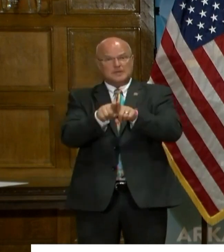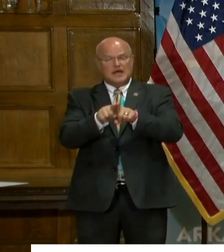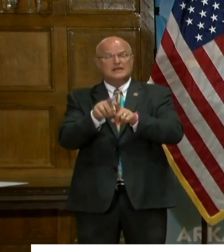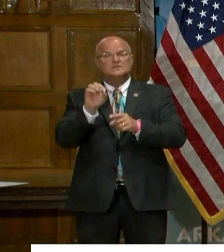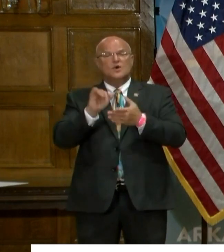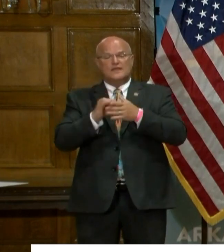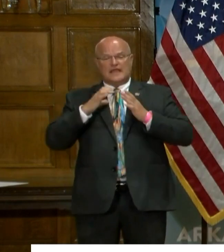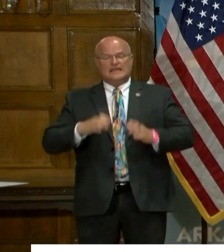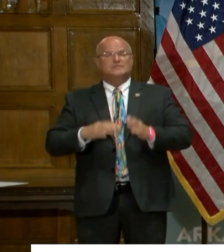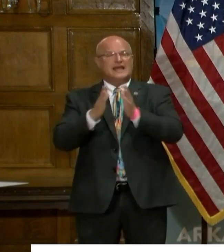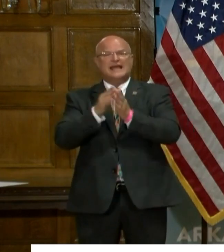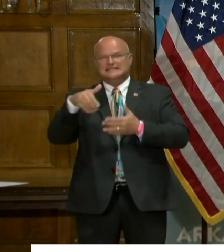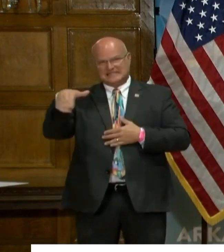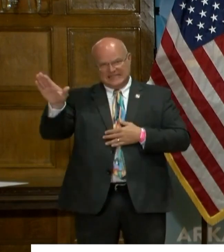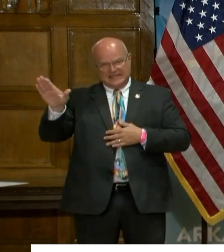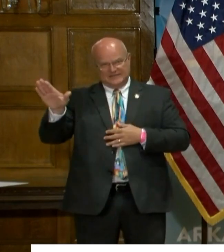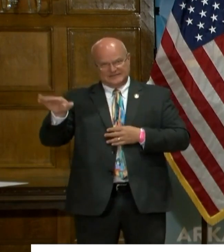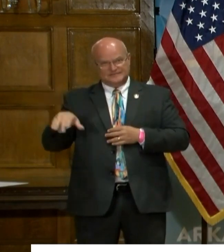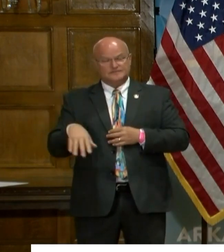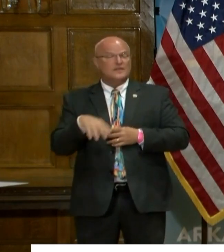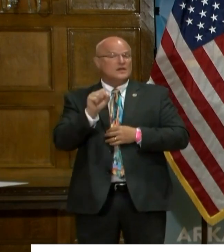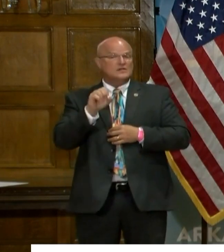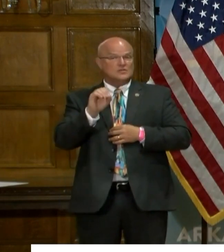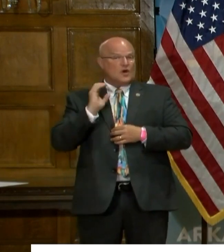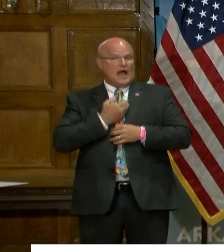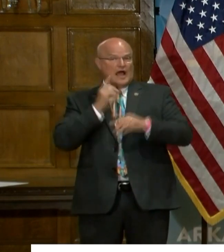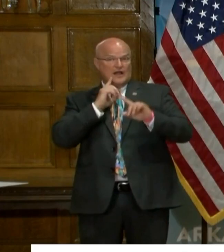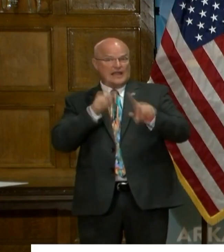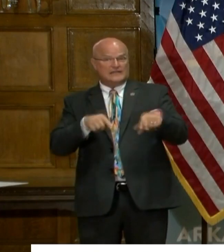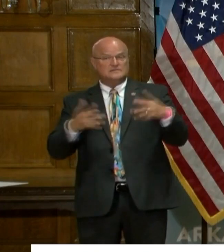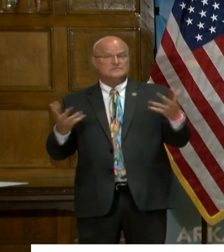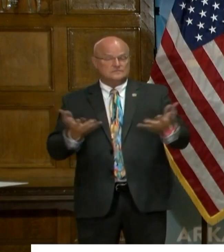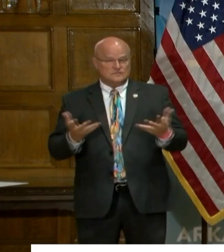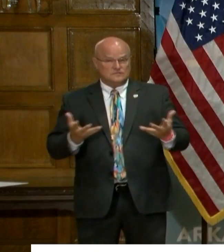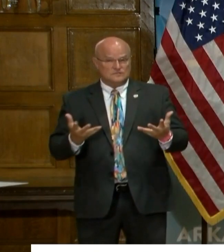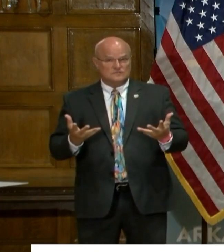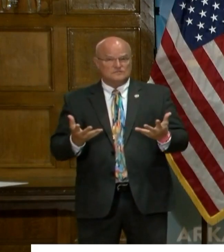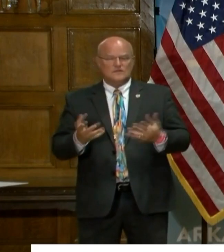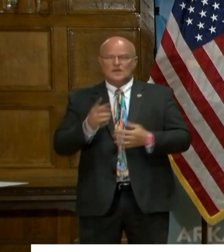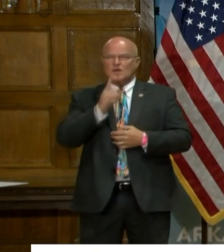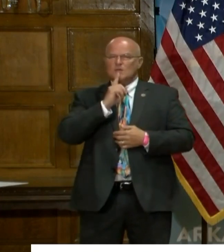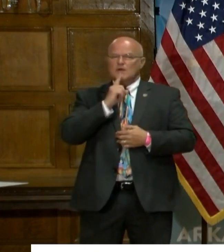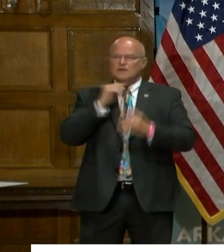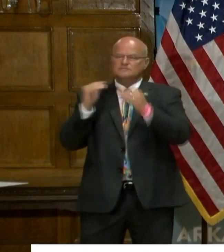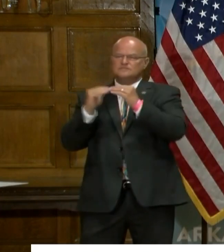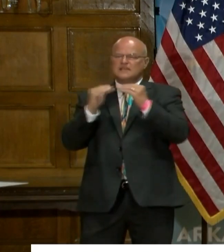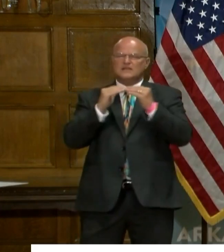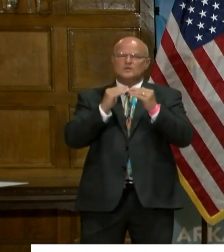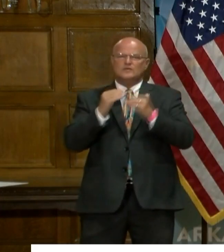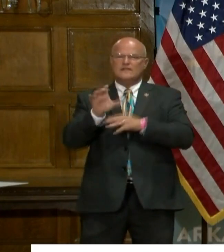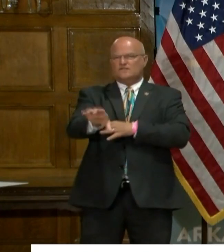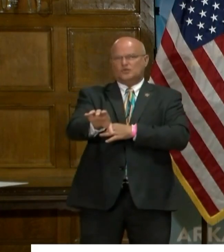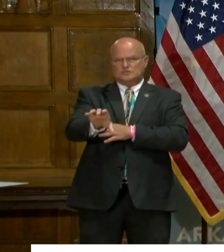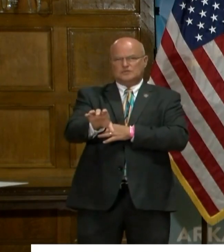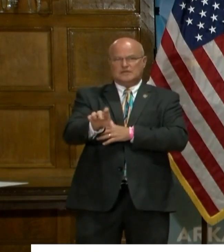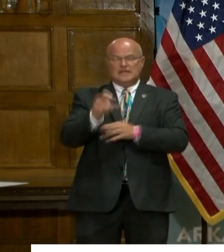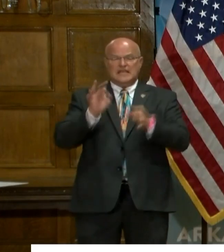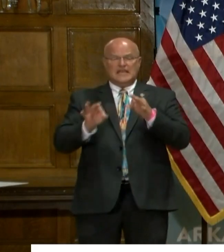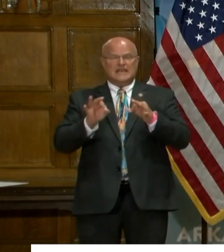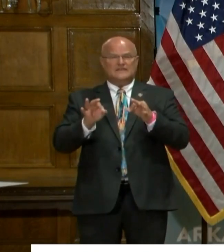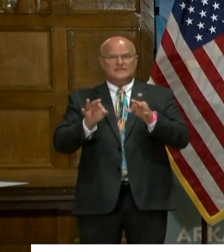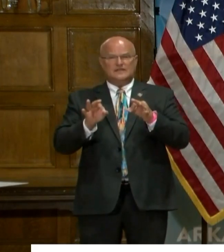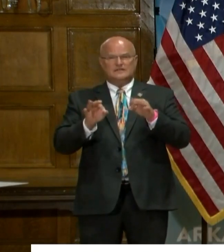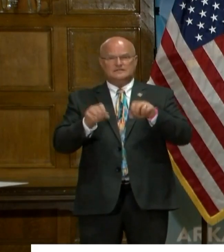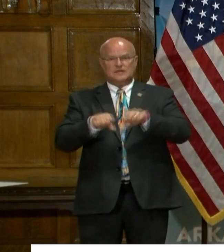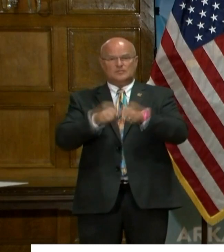or that customer is asked to leave. And so our answer to it is we want to make sure there's equal enforcement of that, and when there's a gap